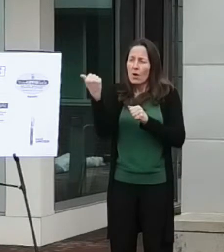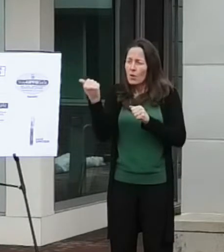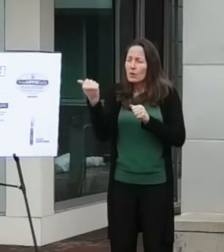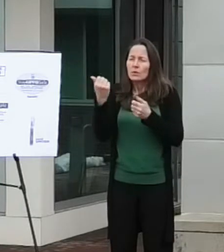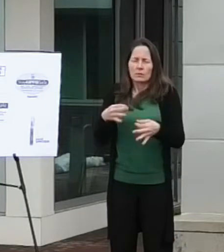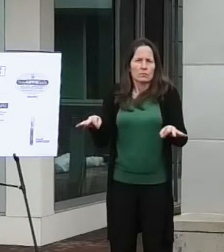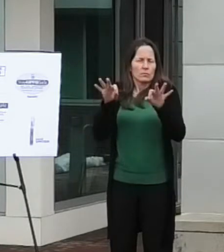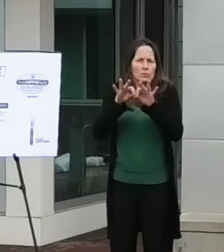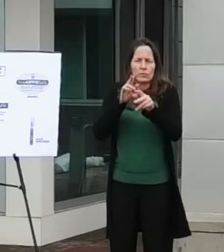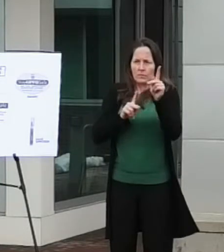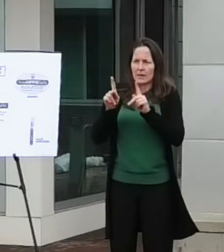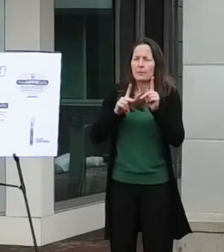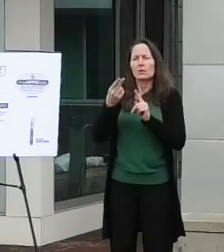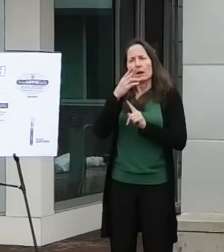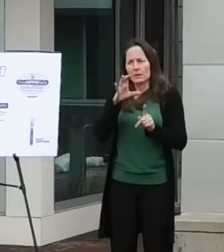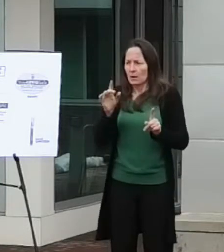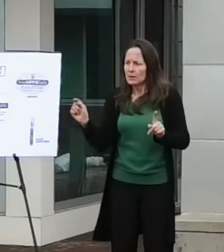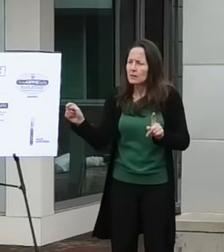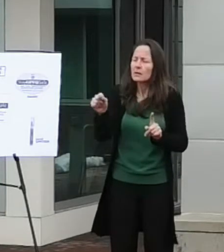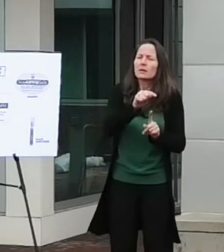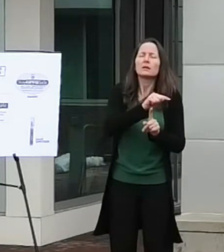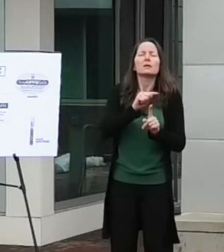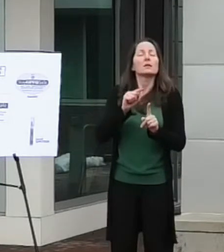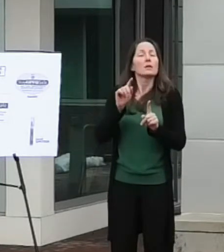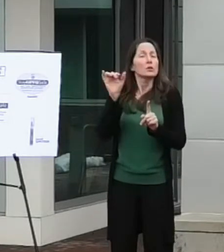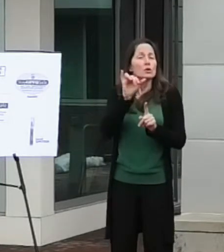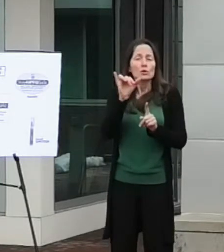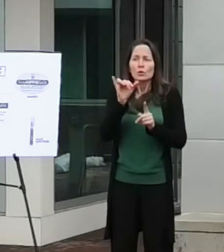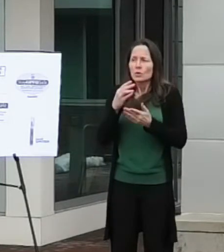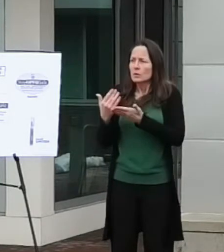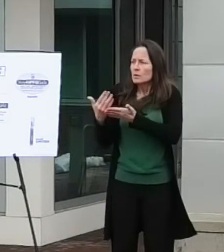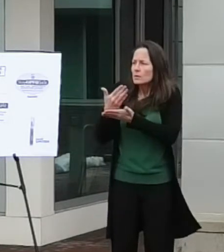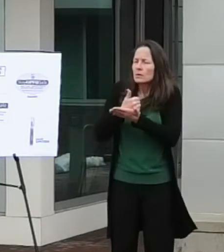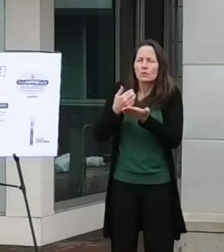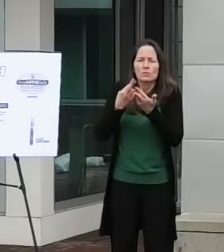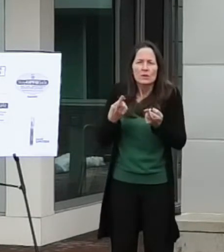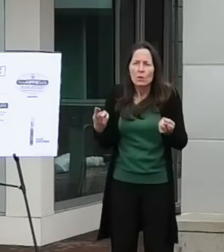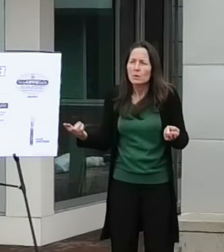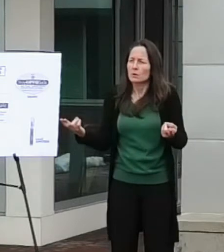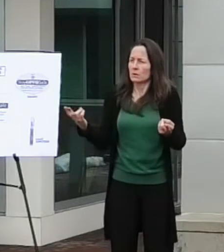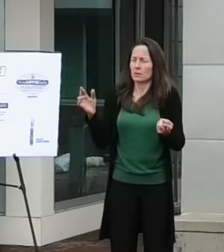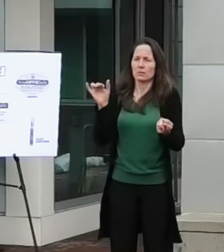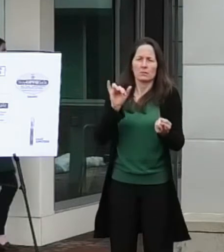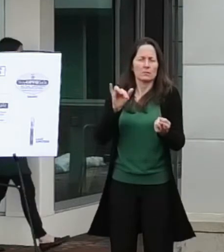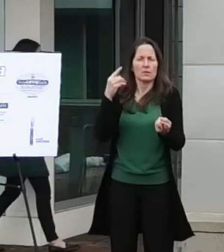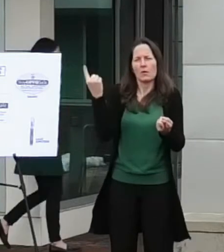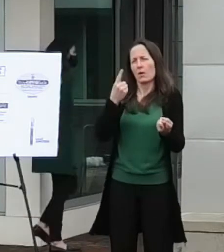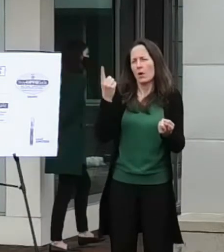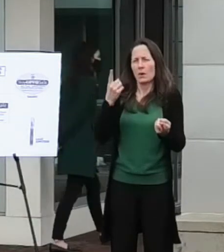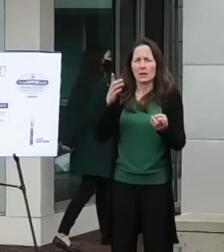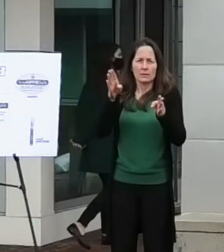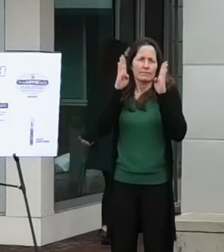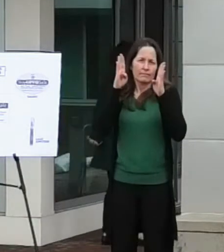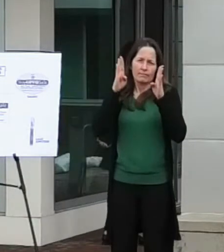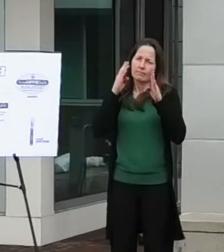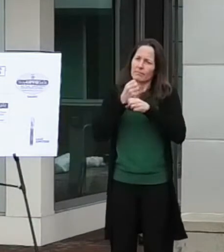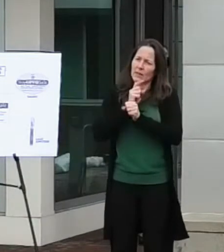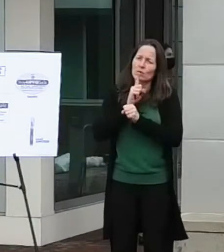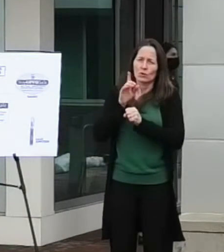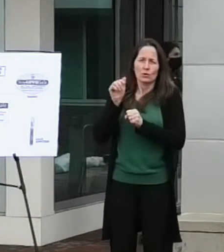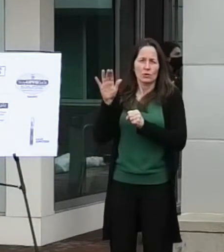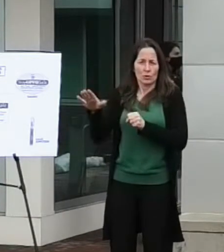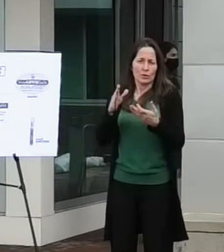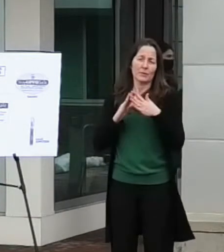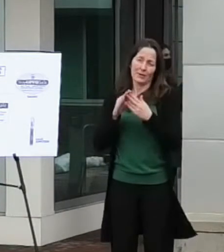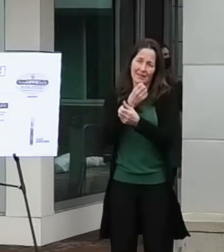coordinating collection and distribution of resources, and consistently looking out for her community. Under her